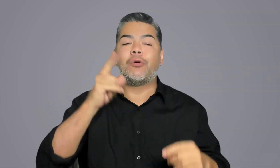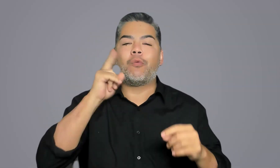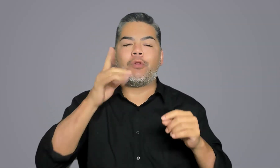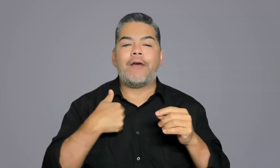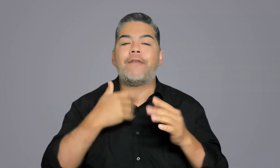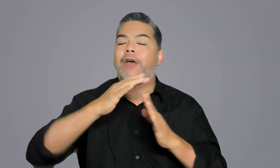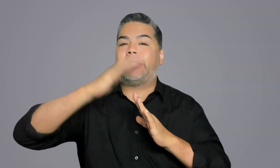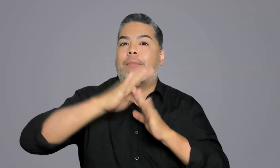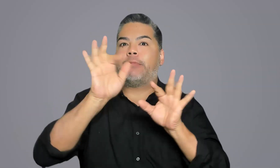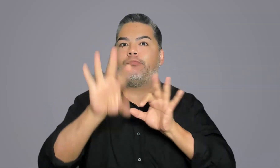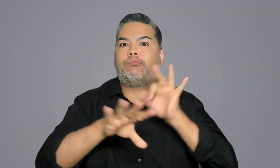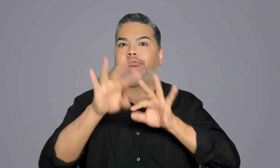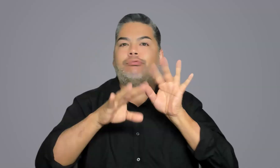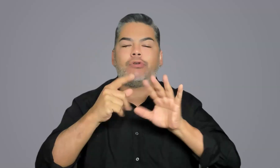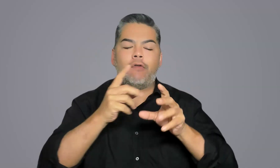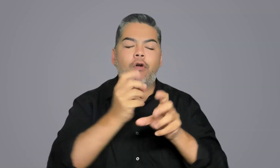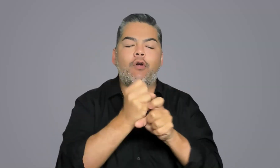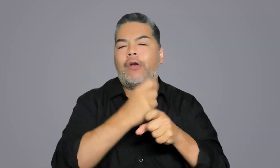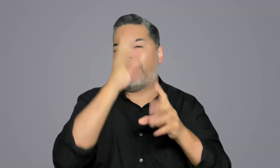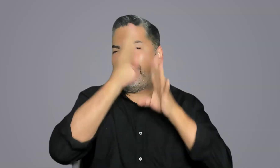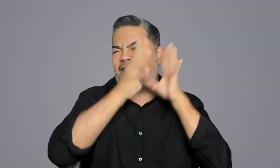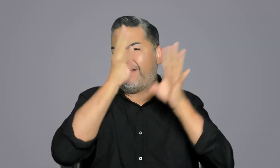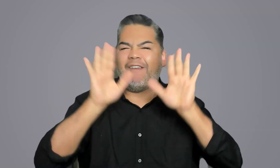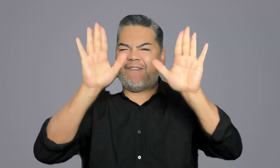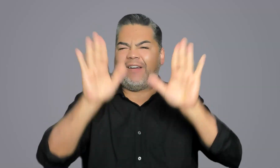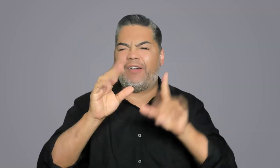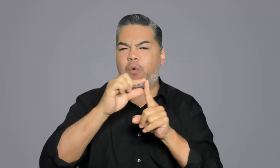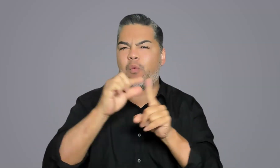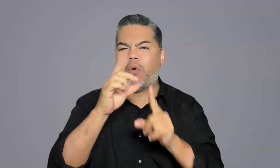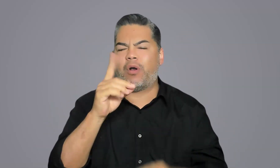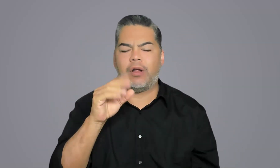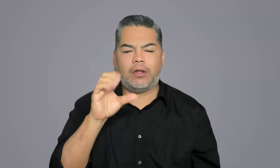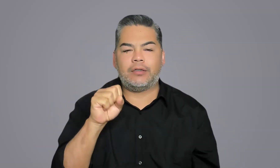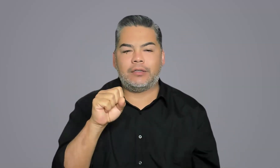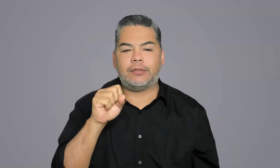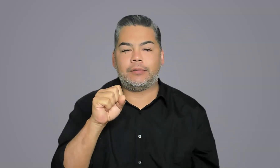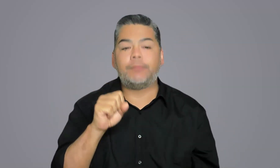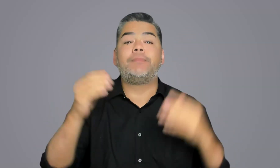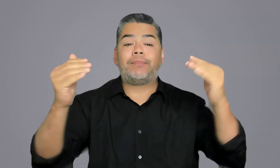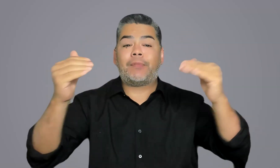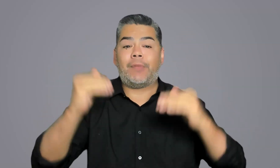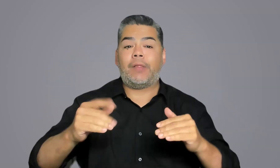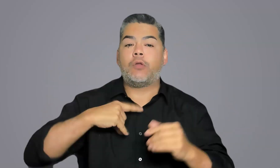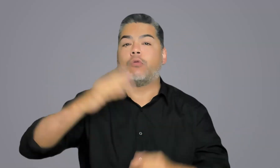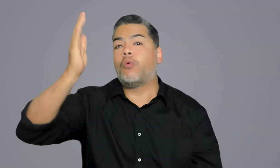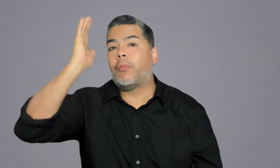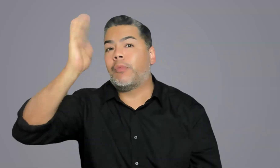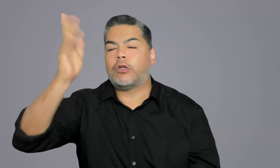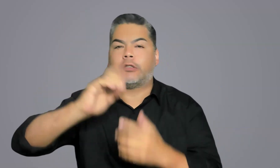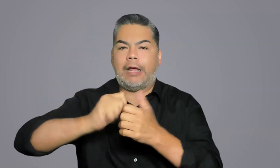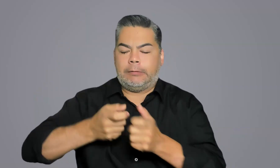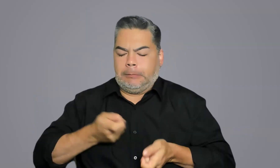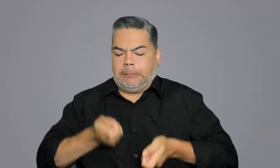creating wonderful Word documents that are accessible. We'll then move to look at polished presentations and consider how we can try to